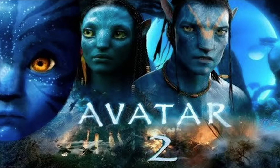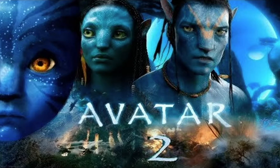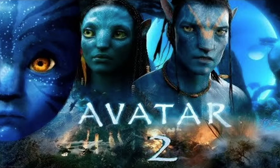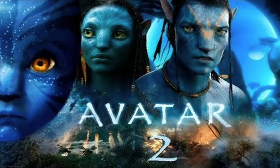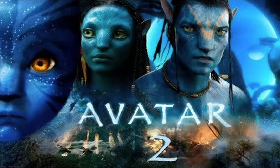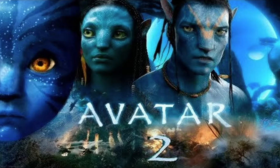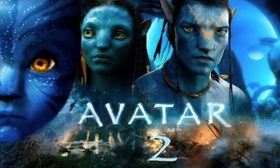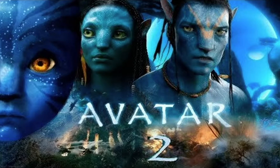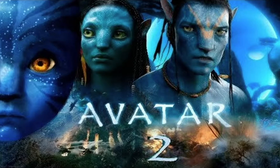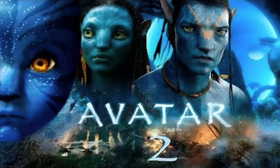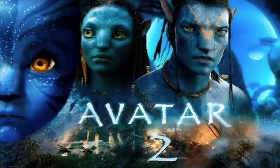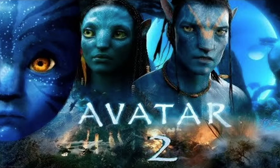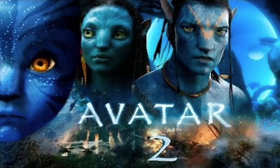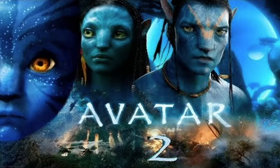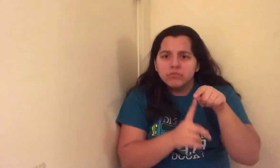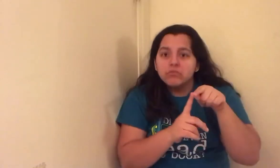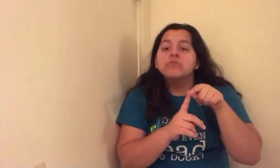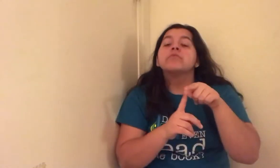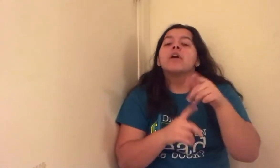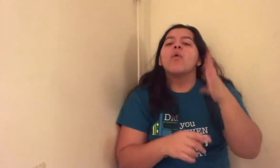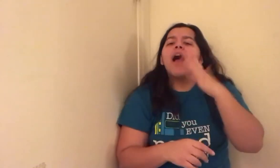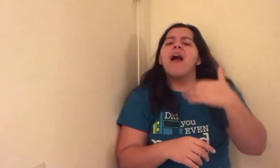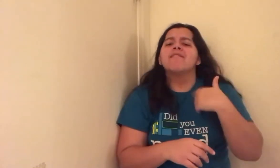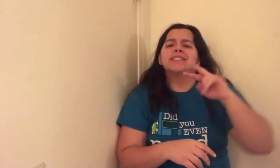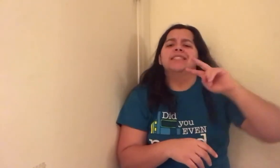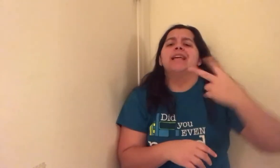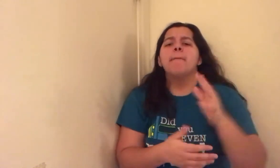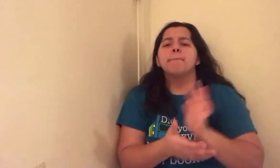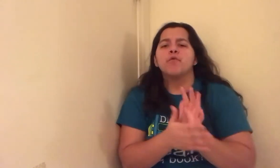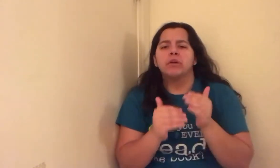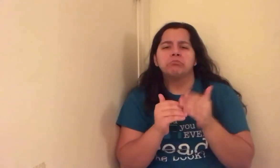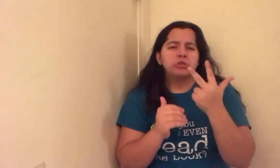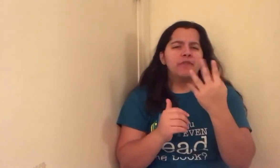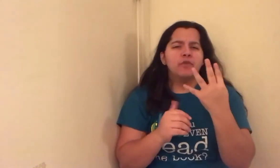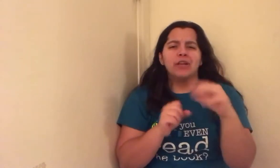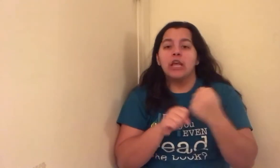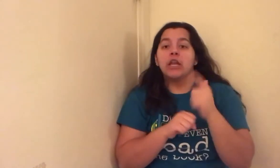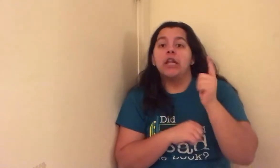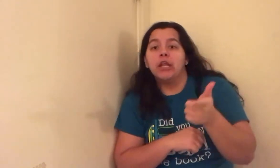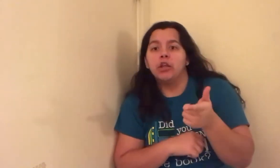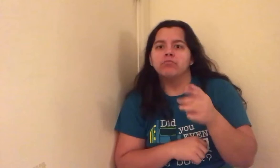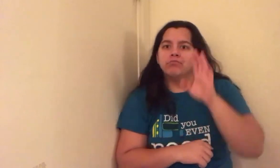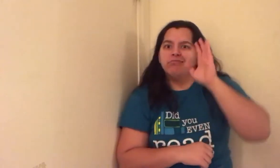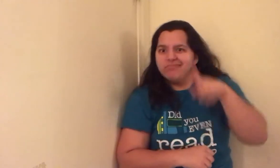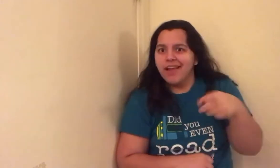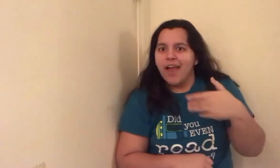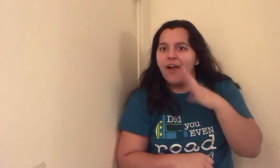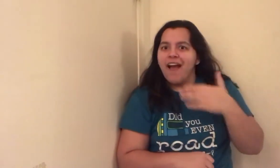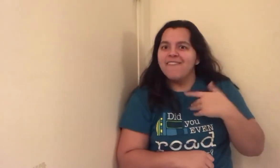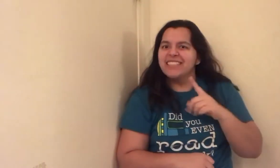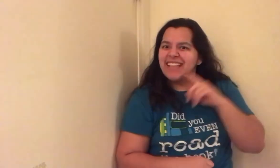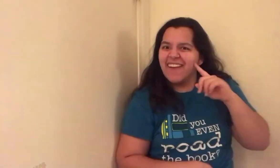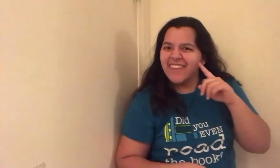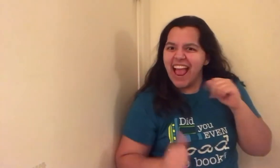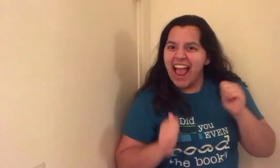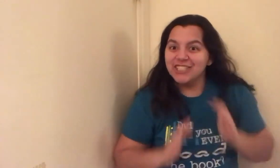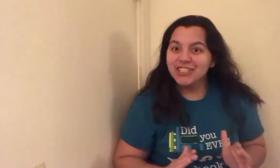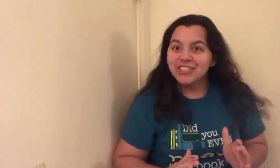for Avatar 2. There's going to be a second Avatar movie in a couple of years and there's going to be a Deaf actor in that